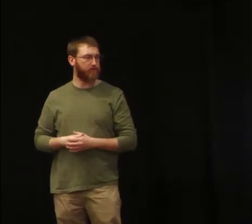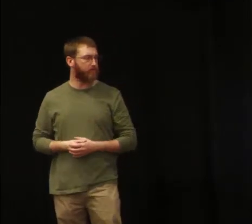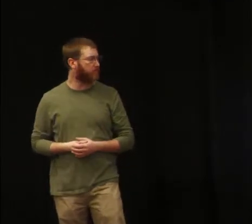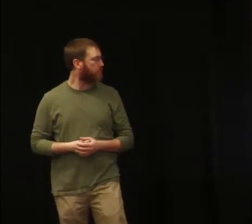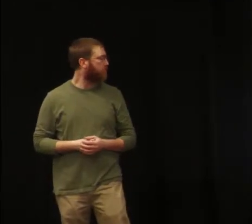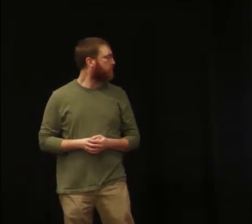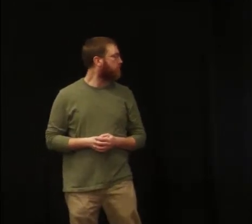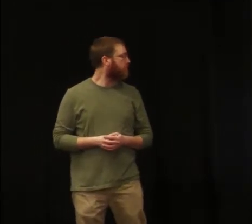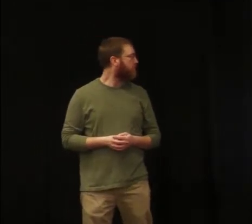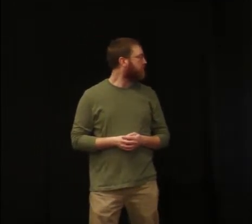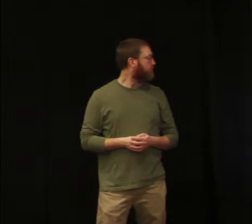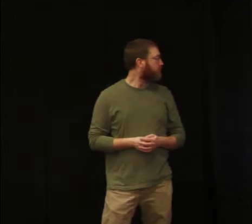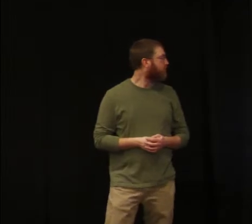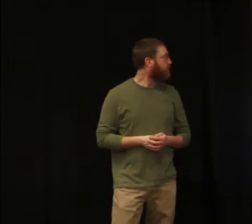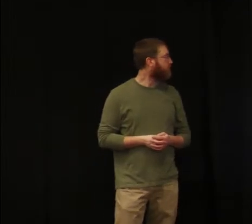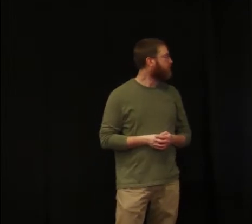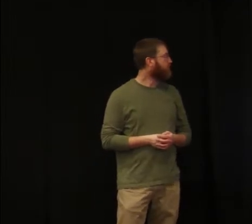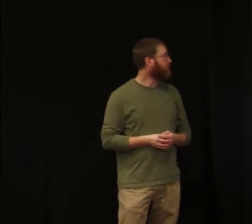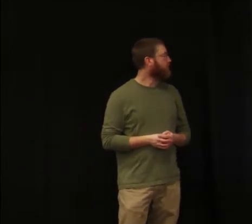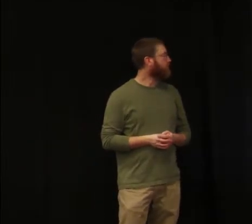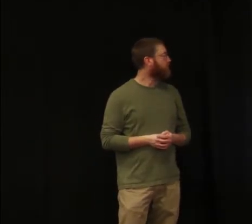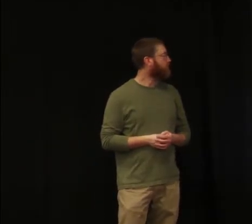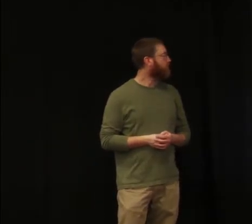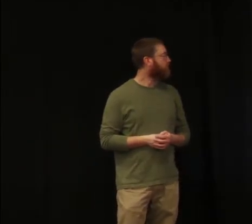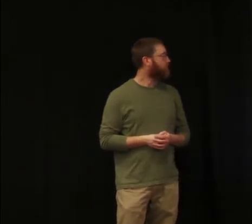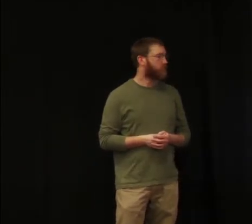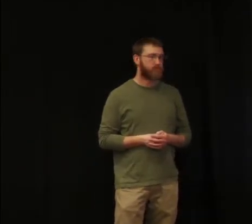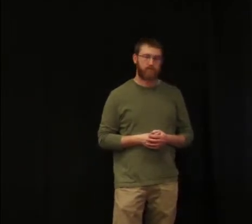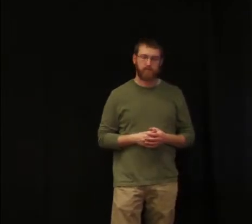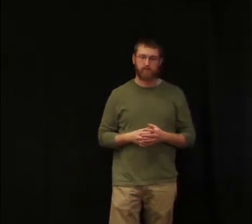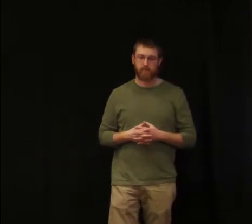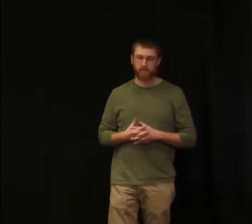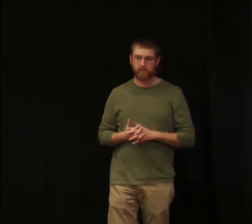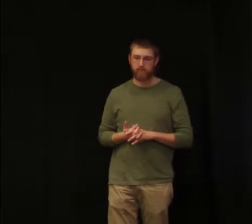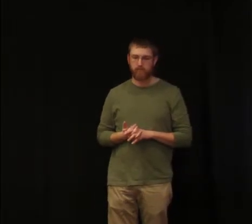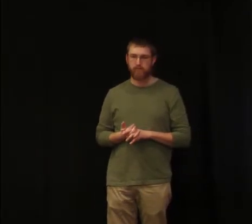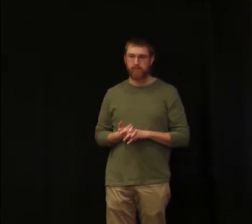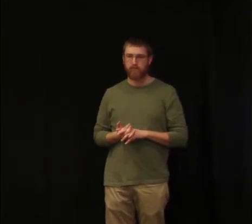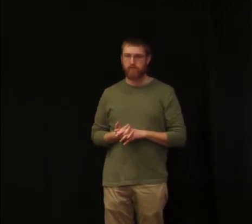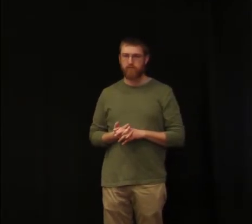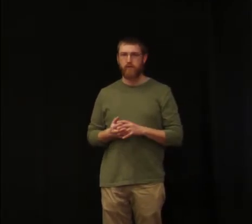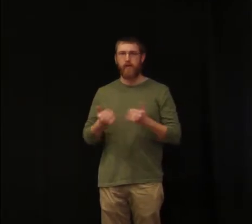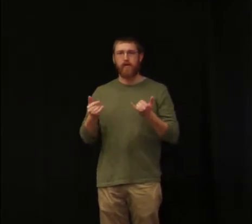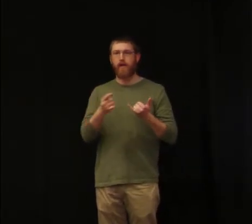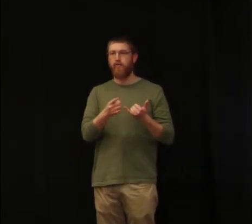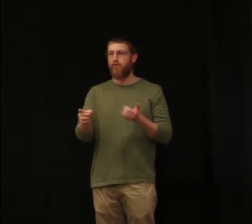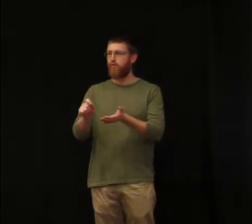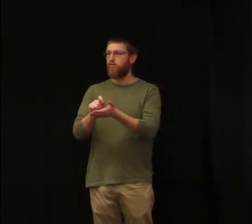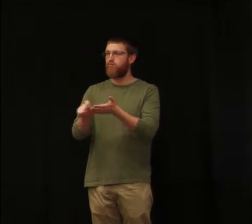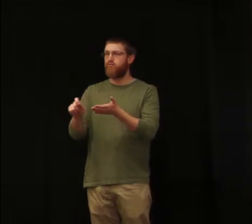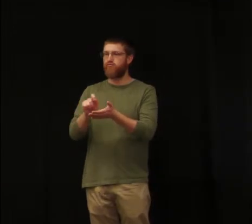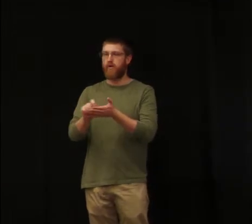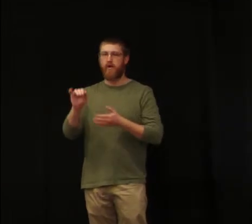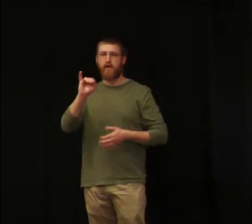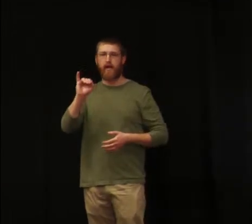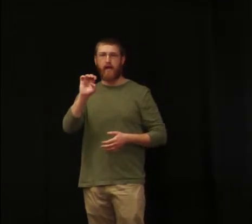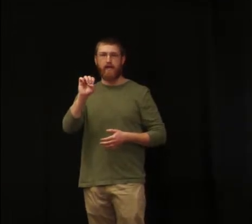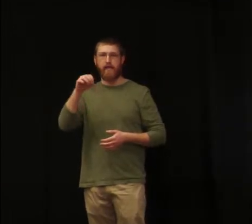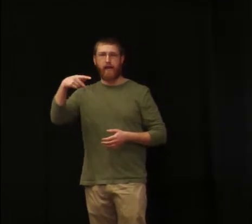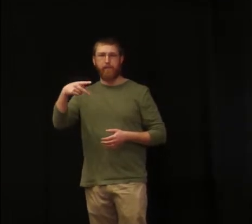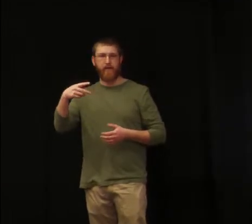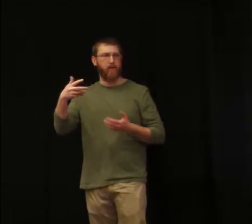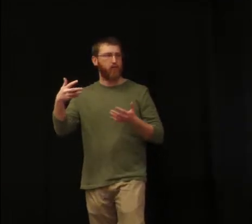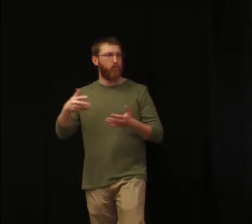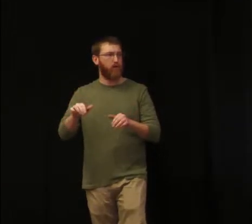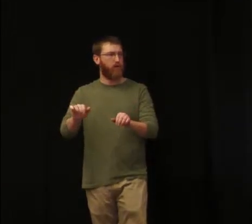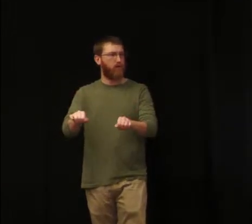So the first thing one of the things that we're going to do when we're writing our IEP is we're going to look at the eligibility because that's going to determine what parts of